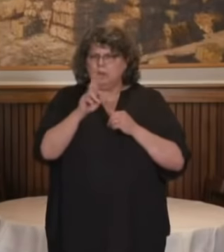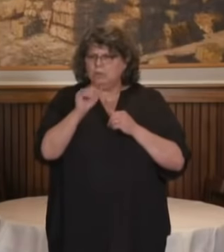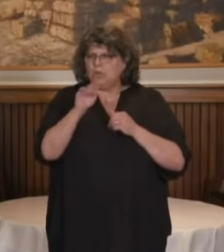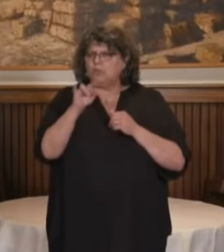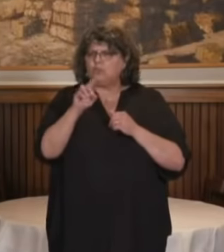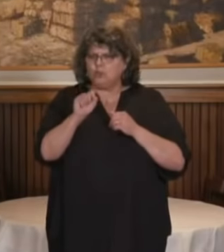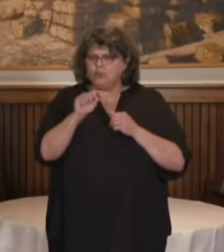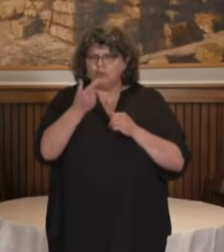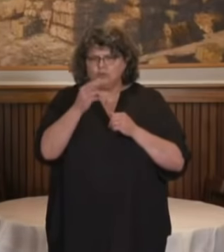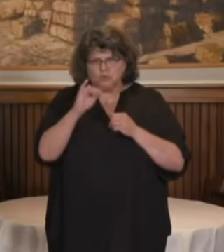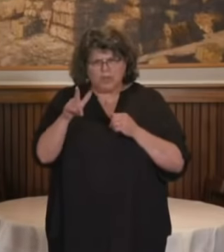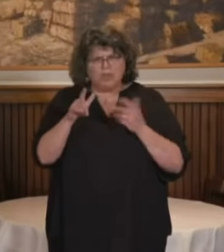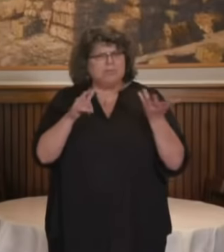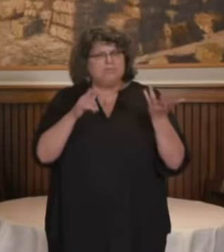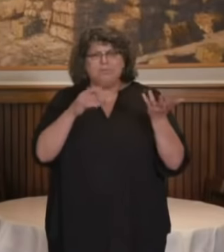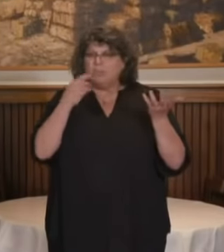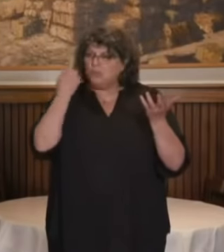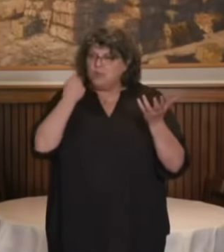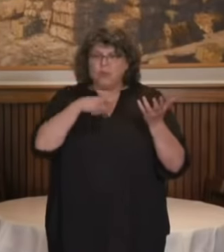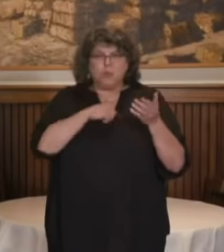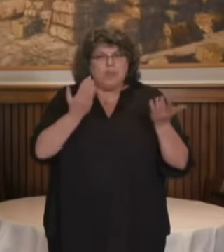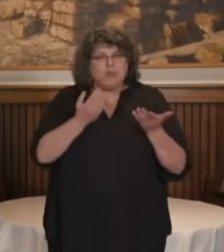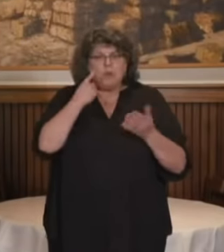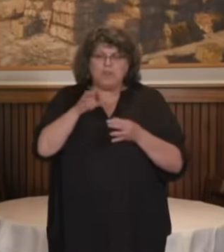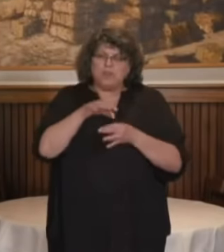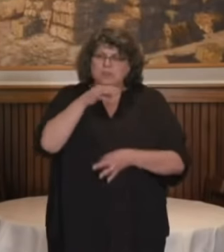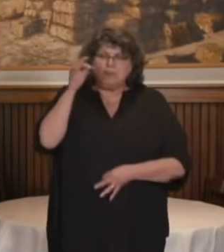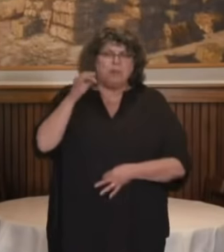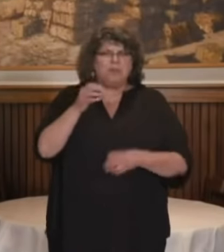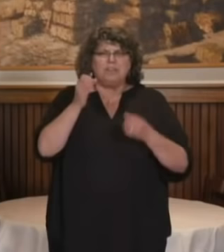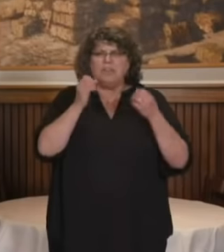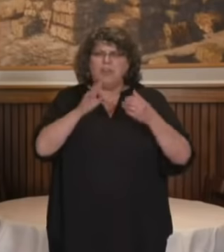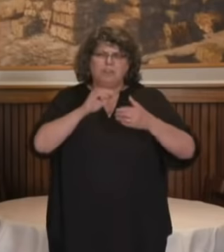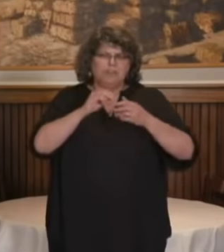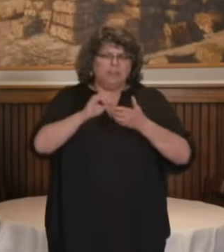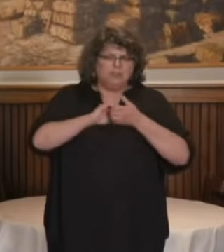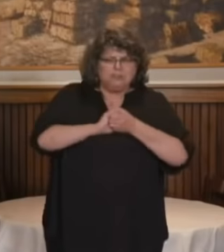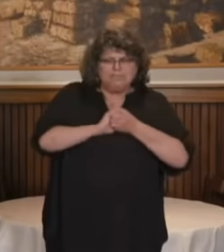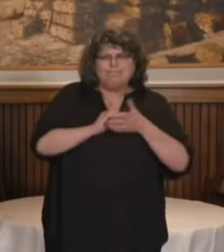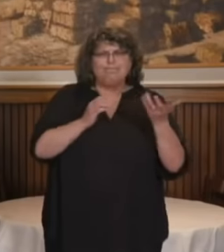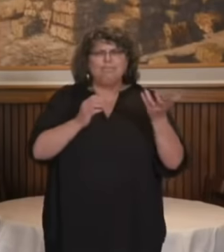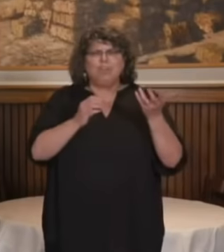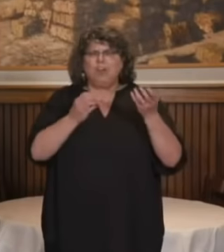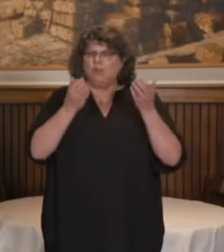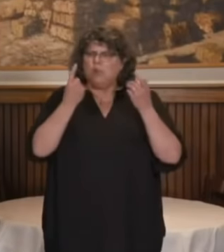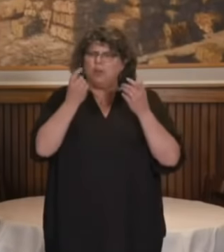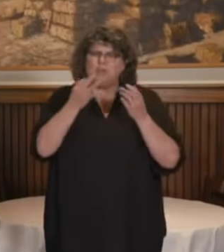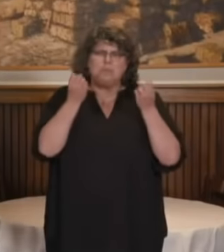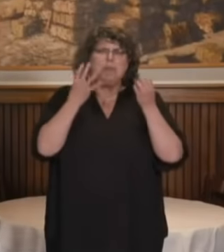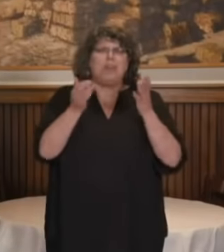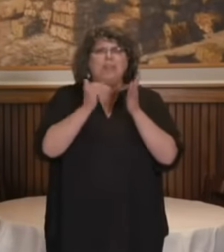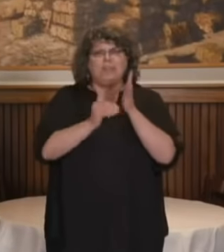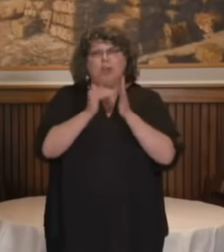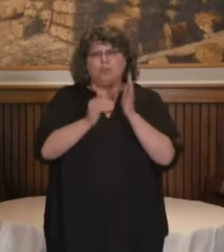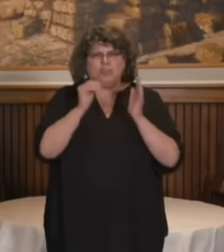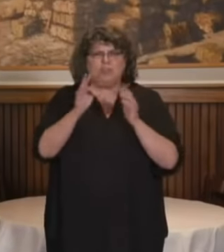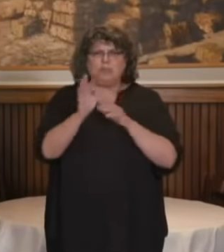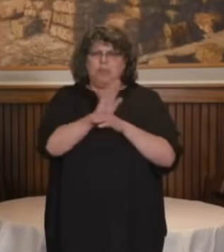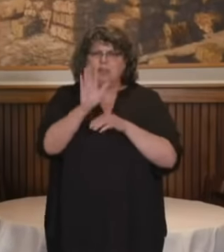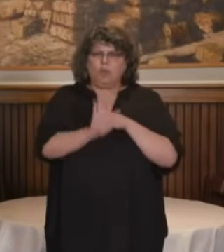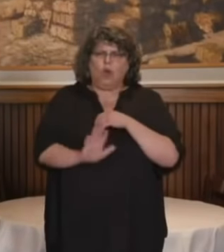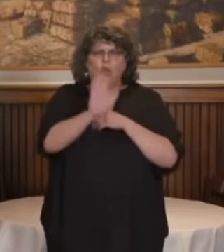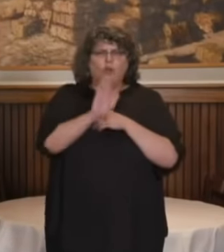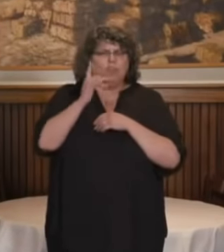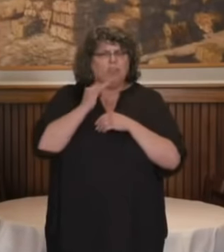and cooperation. It's just one of many businesses, hundreds of thousands of businesses across the state that will benefit from the announcement